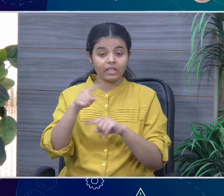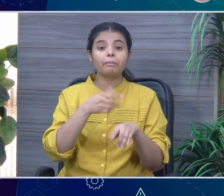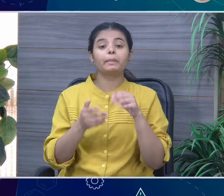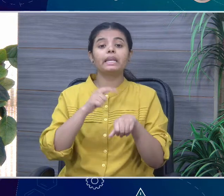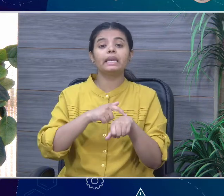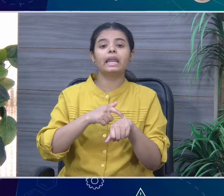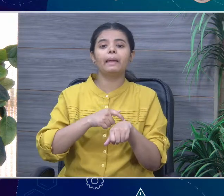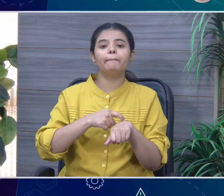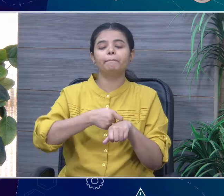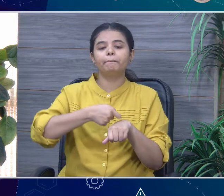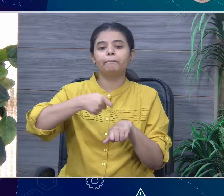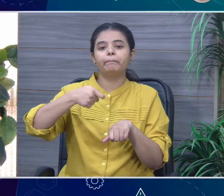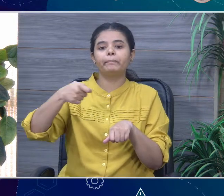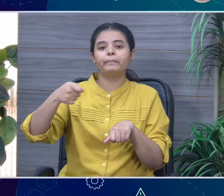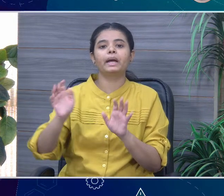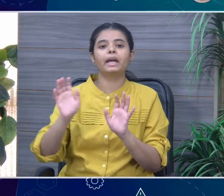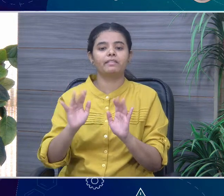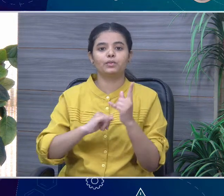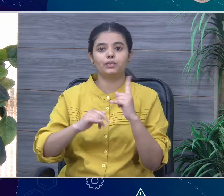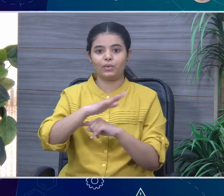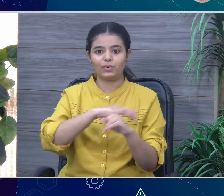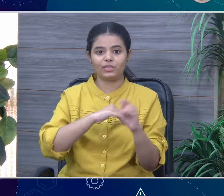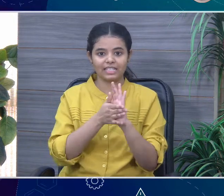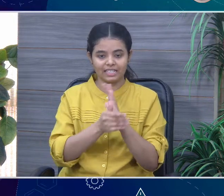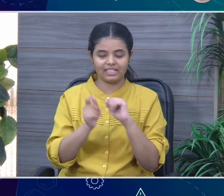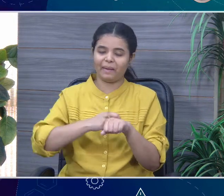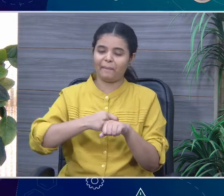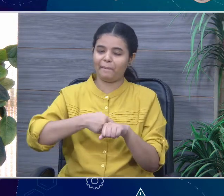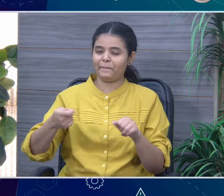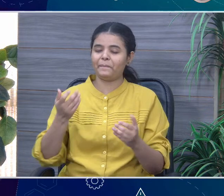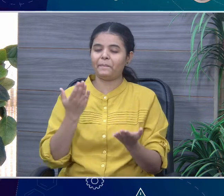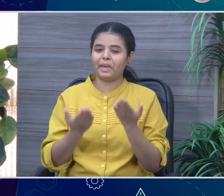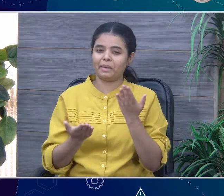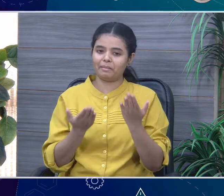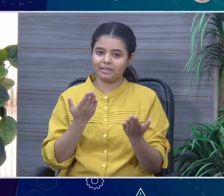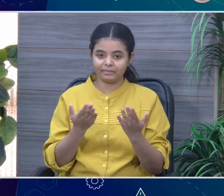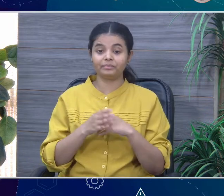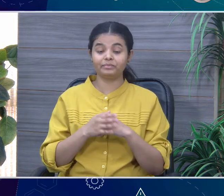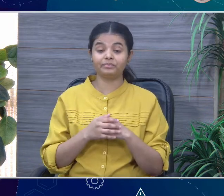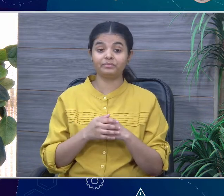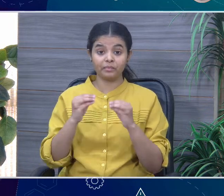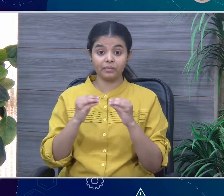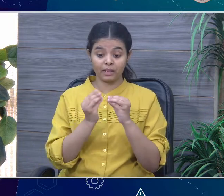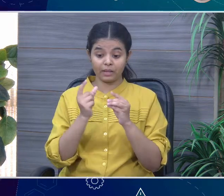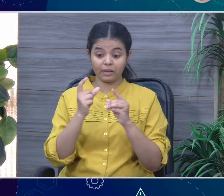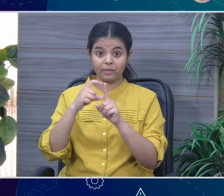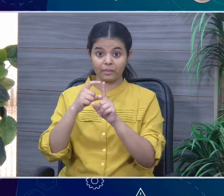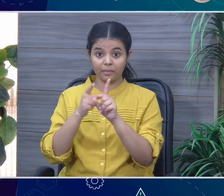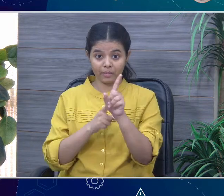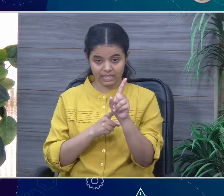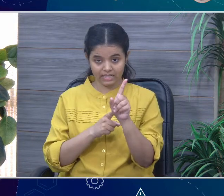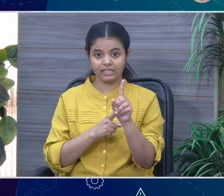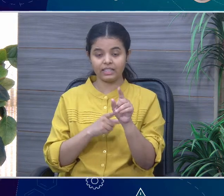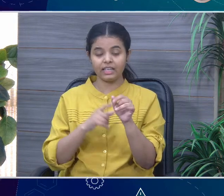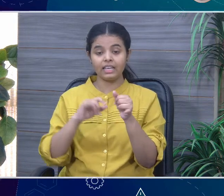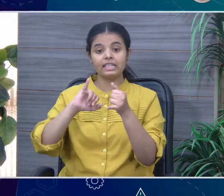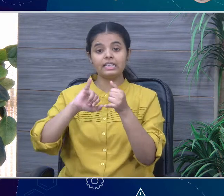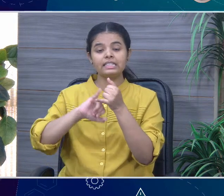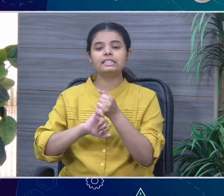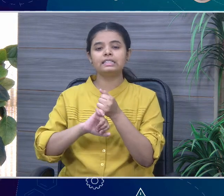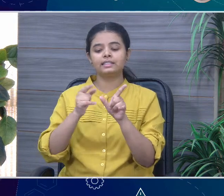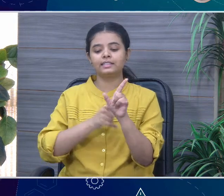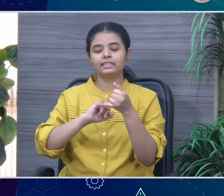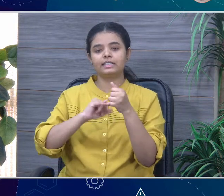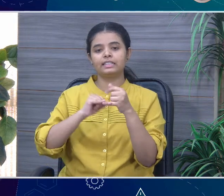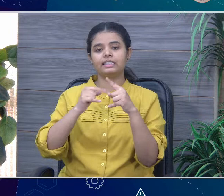to develop those social skills. So in this process, when they get involved in a buddy system, they may also eventually grow in their